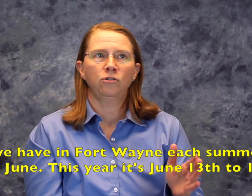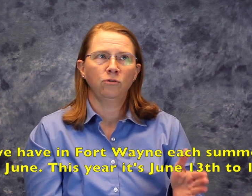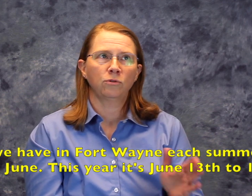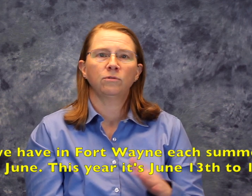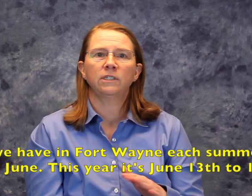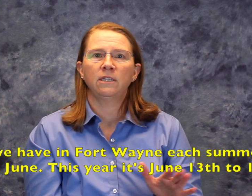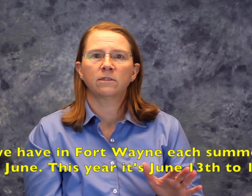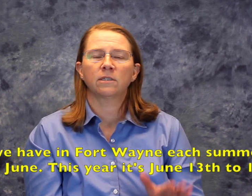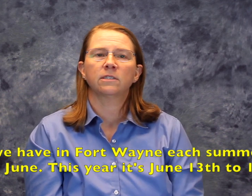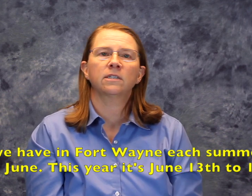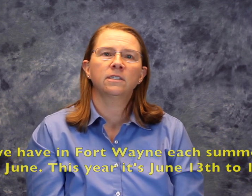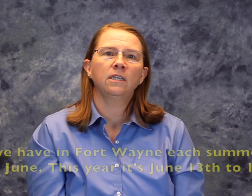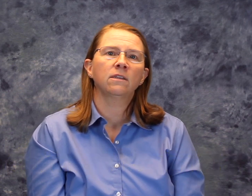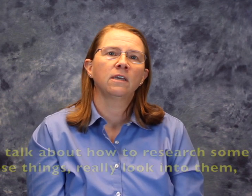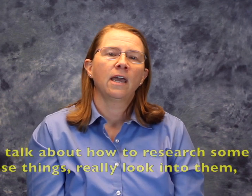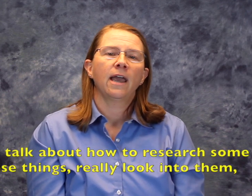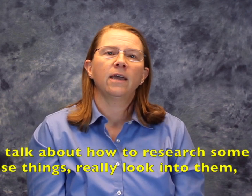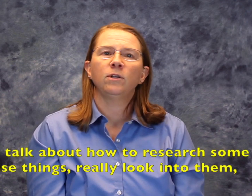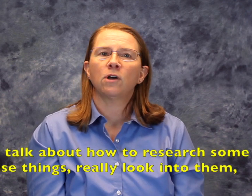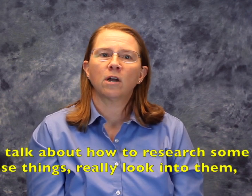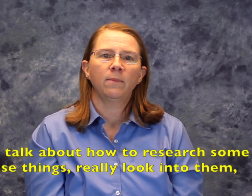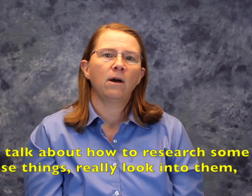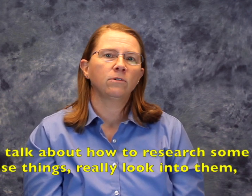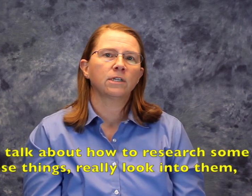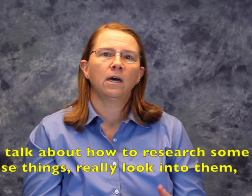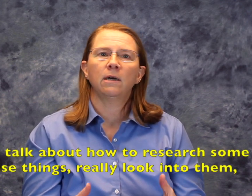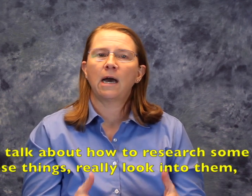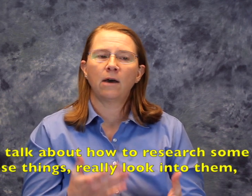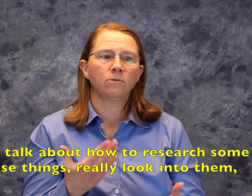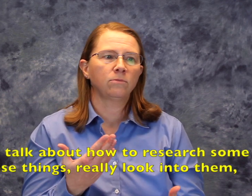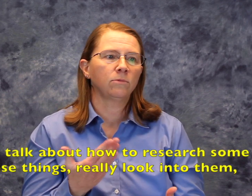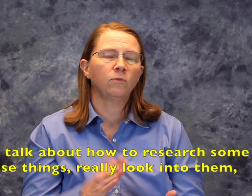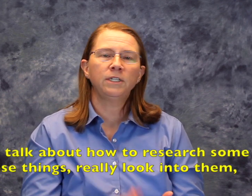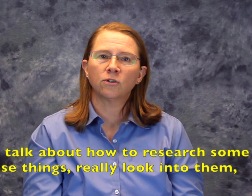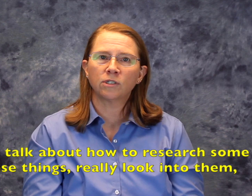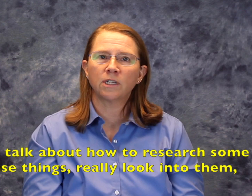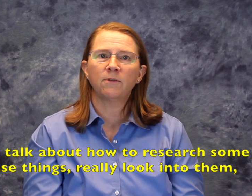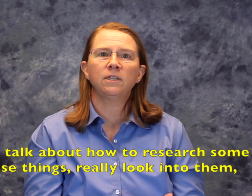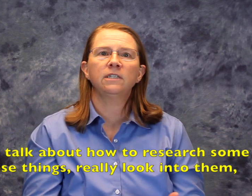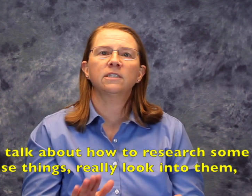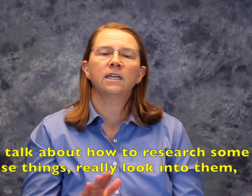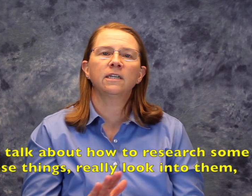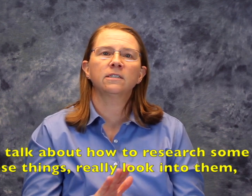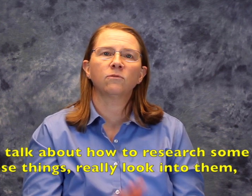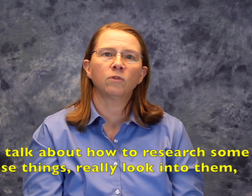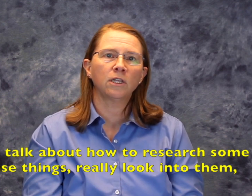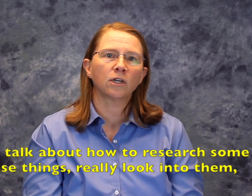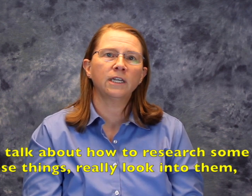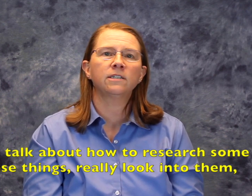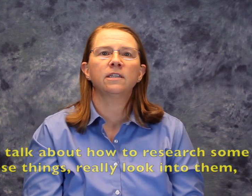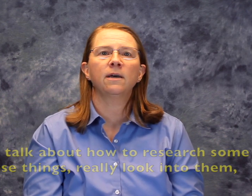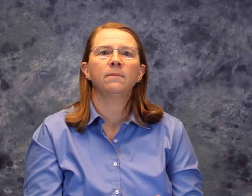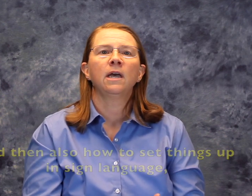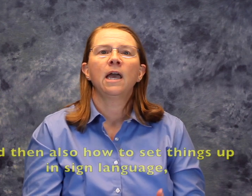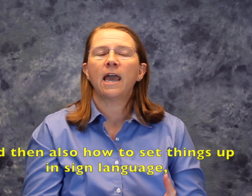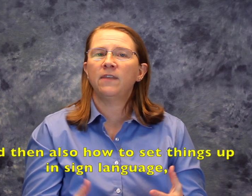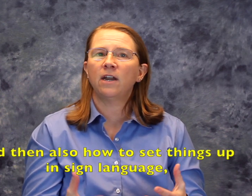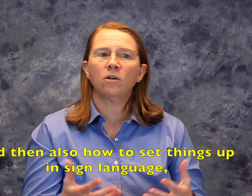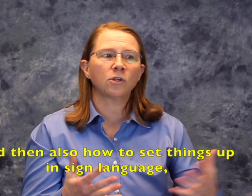June 13th to 16th, and we talk about how to research some of these things, really look into them, and then also how